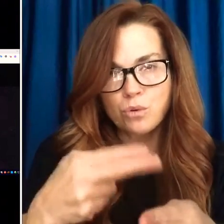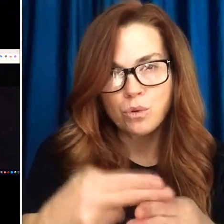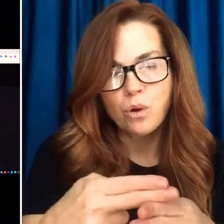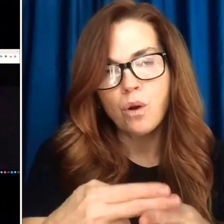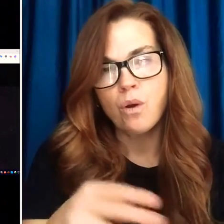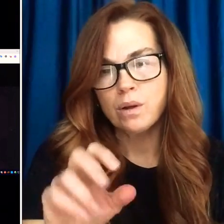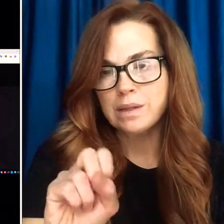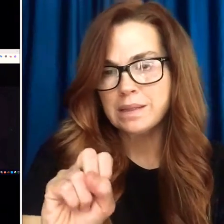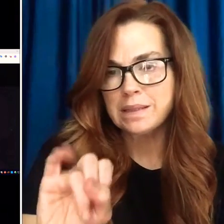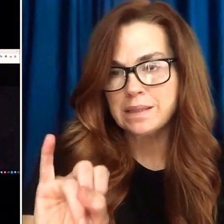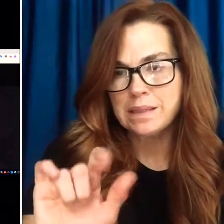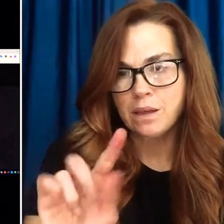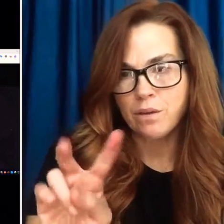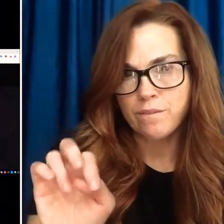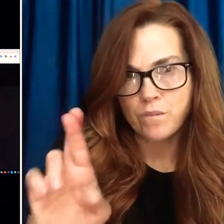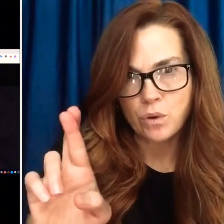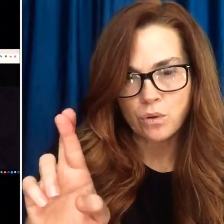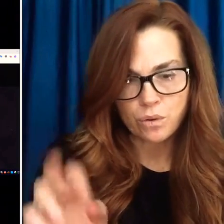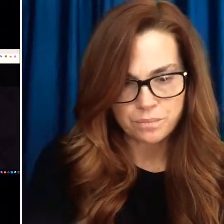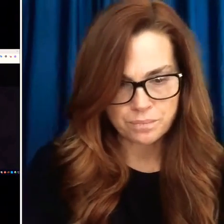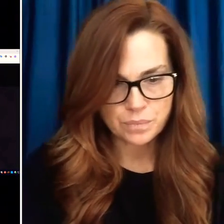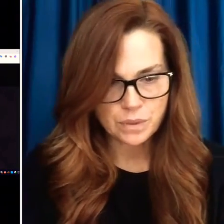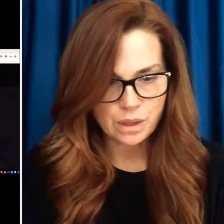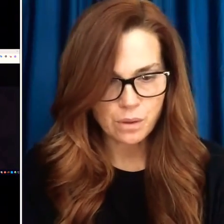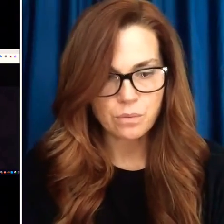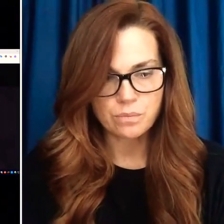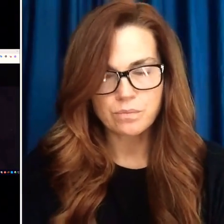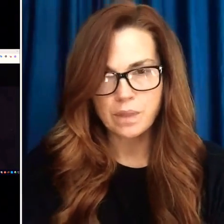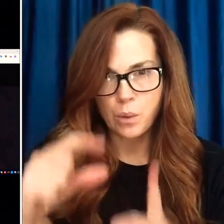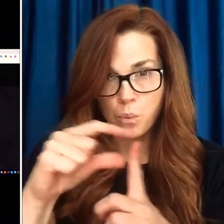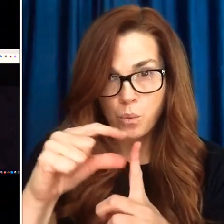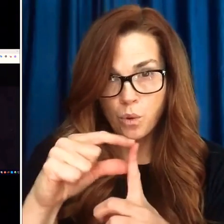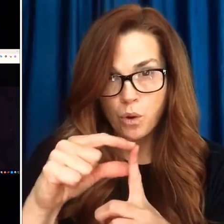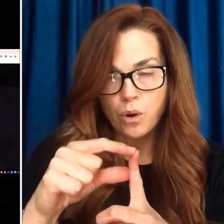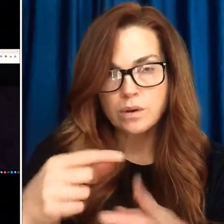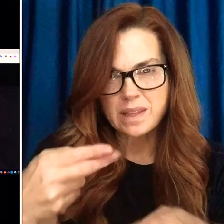name is always spelt out.